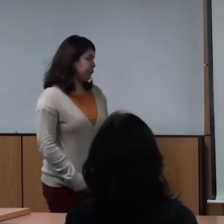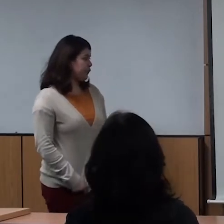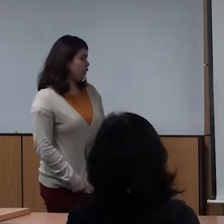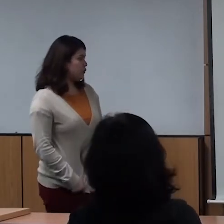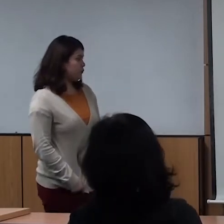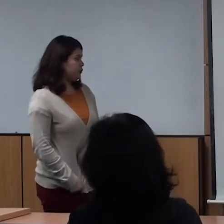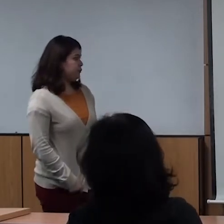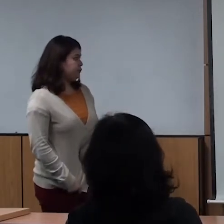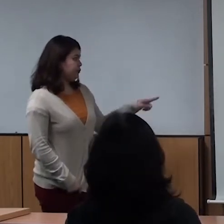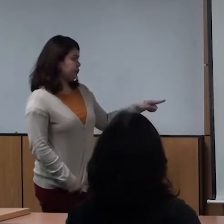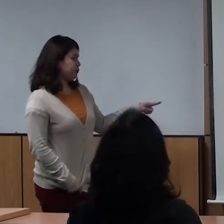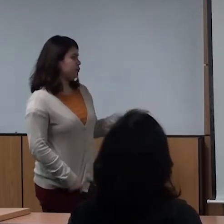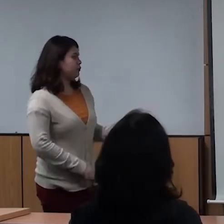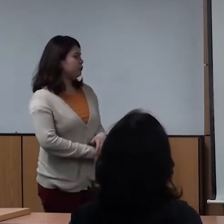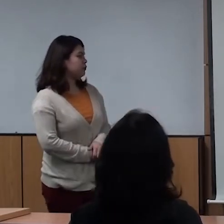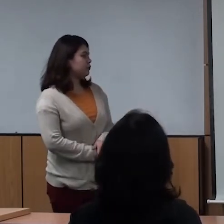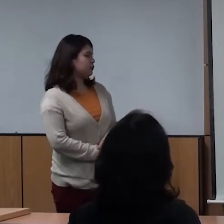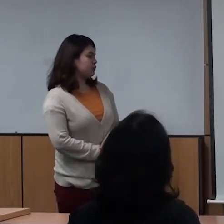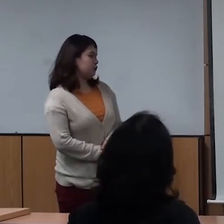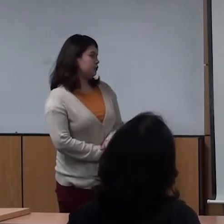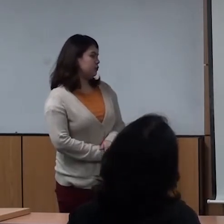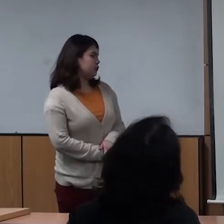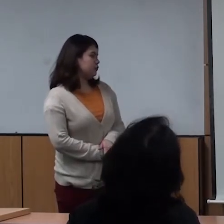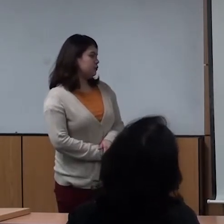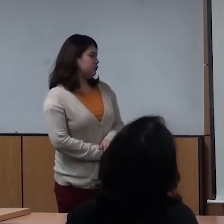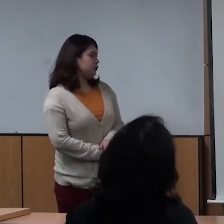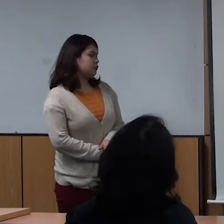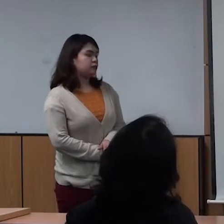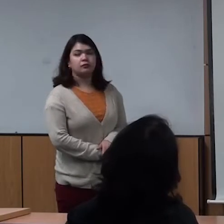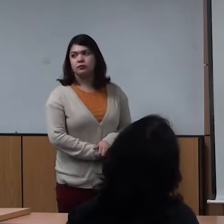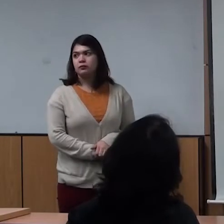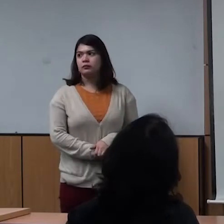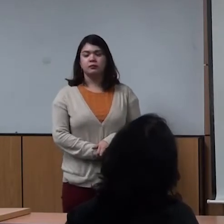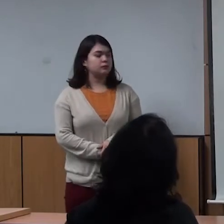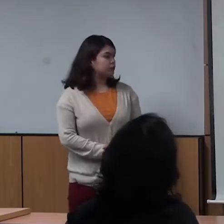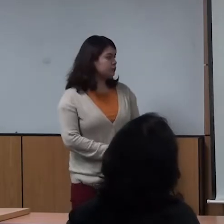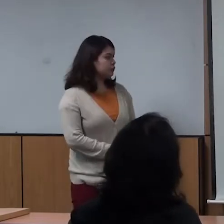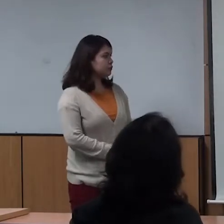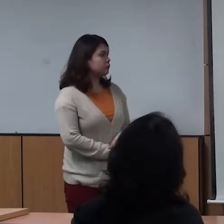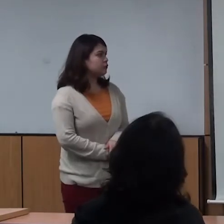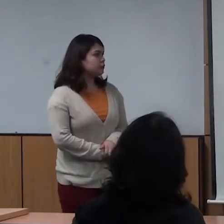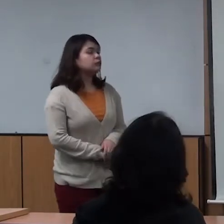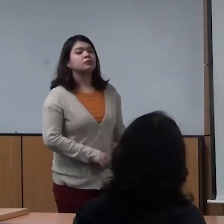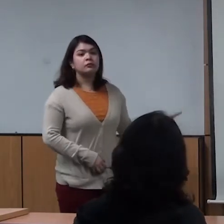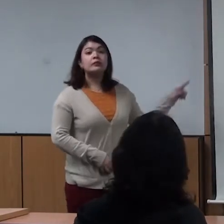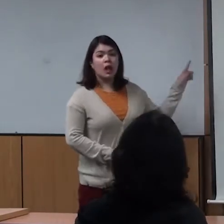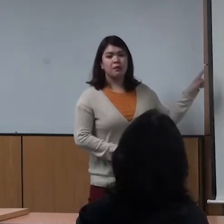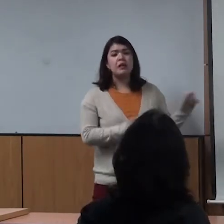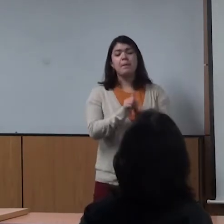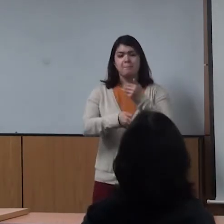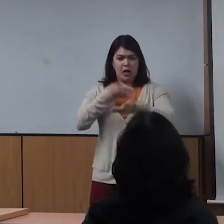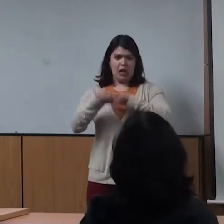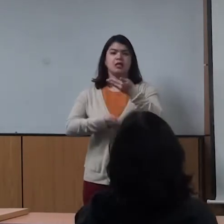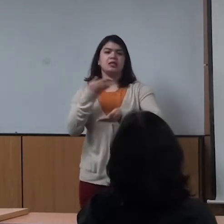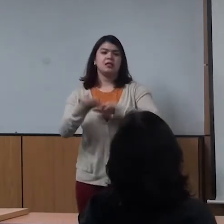of them, and are given feedback and advice on how to improve their work. So this is the